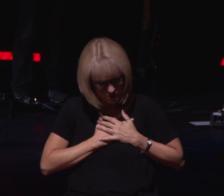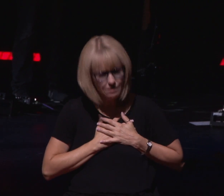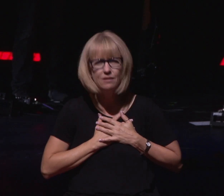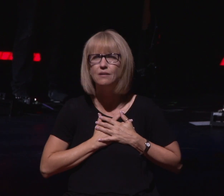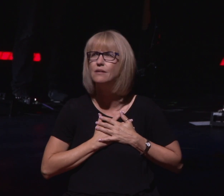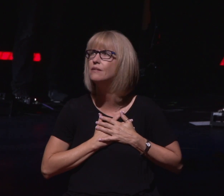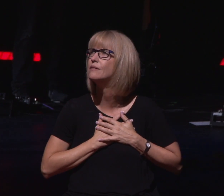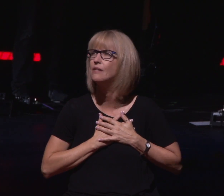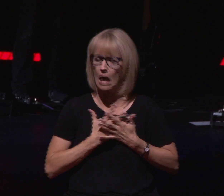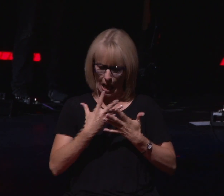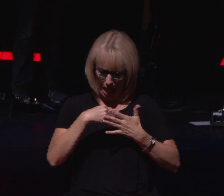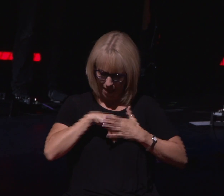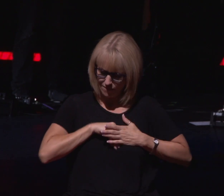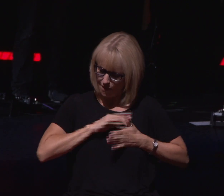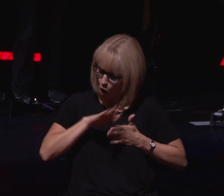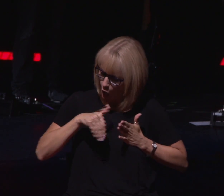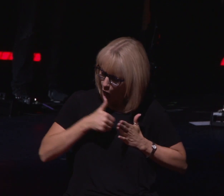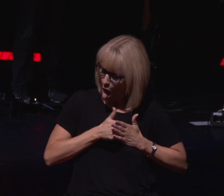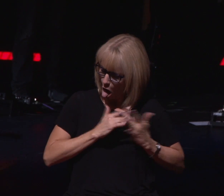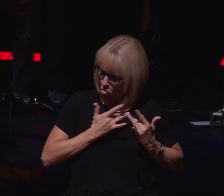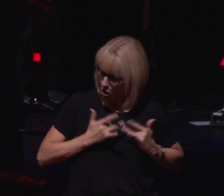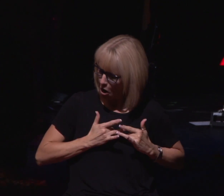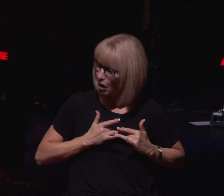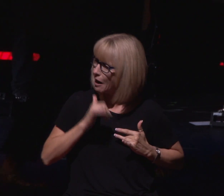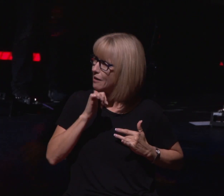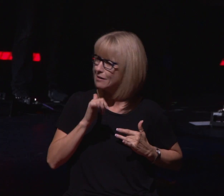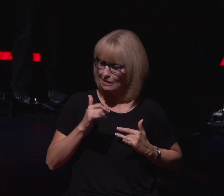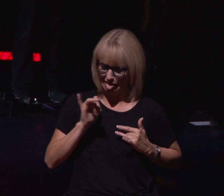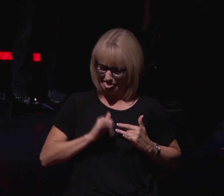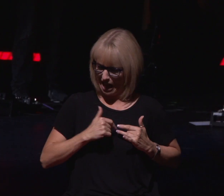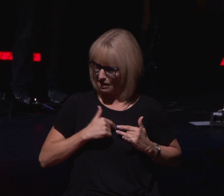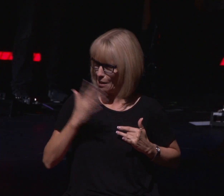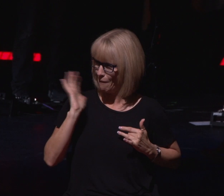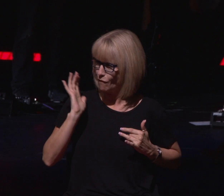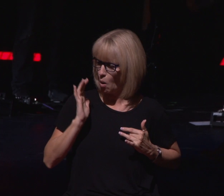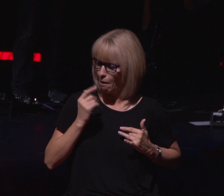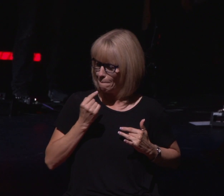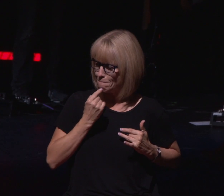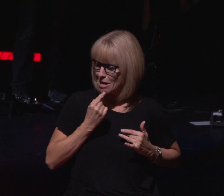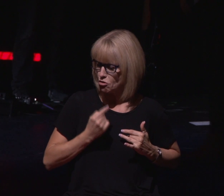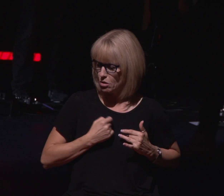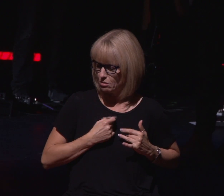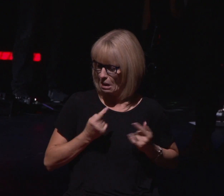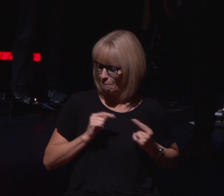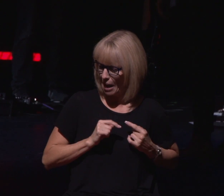And Father, parts of our heart where there's bitterness and pain and anger